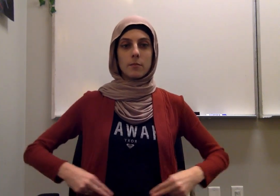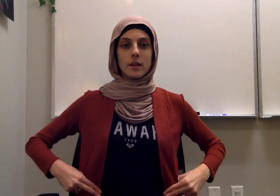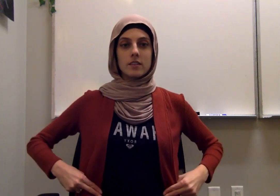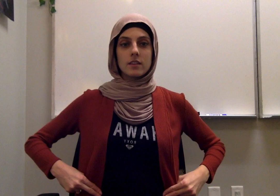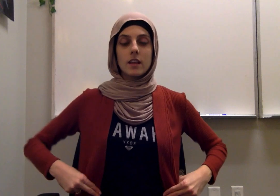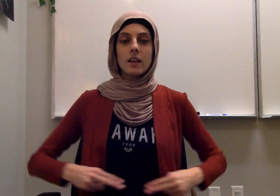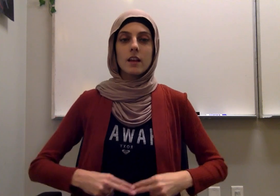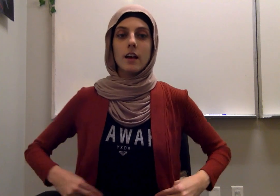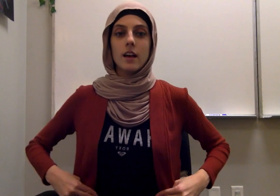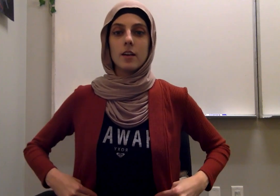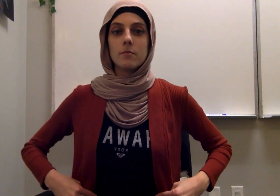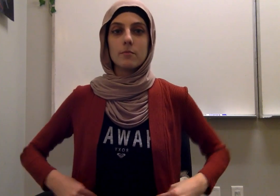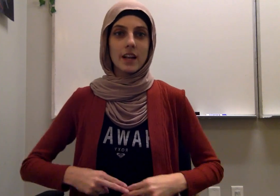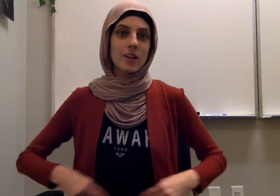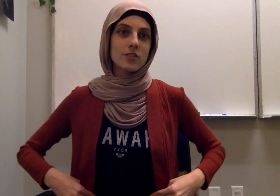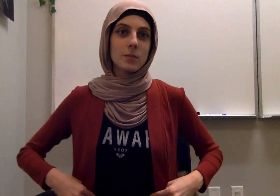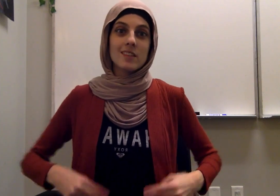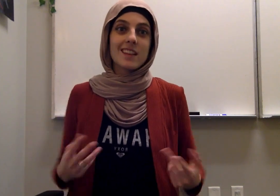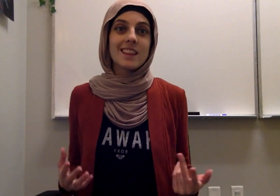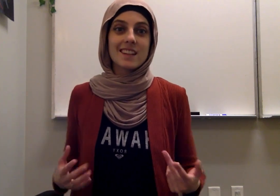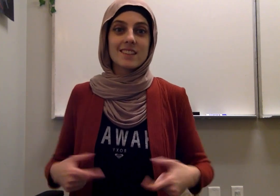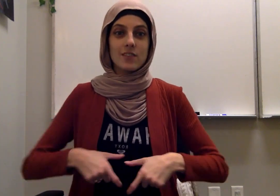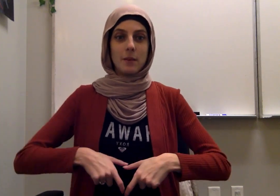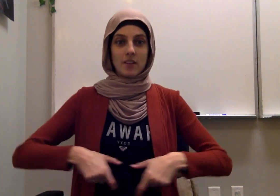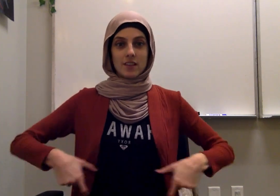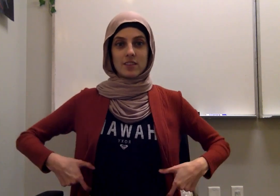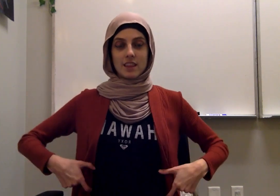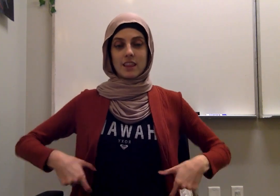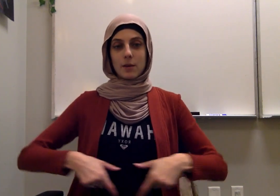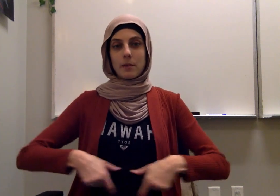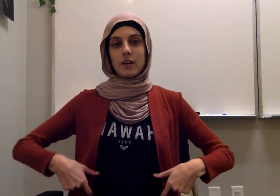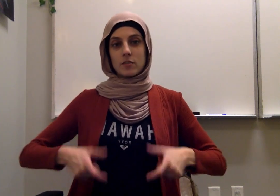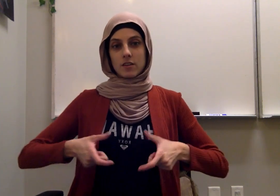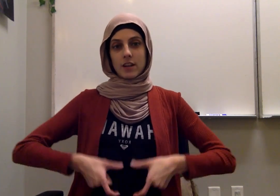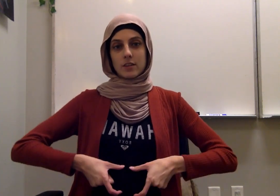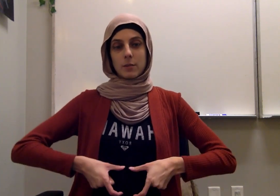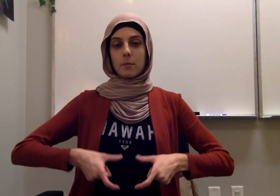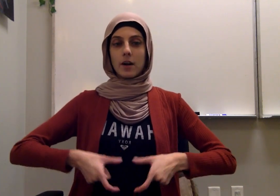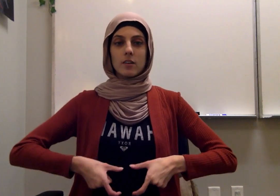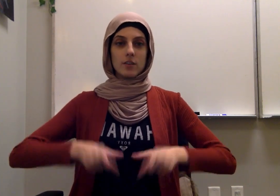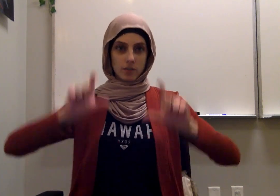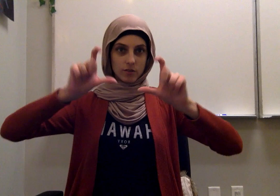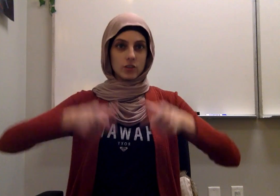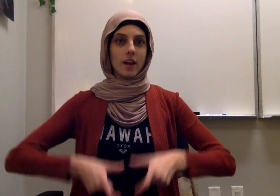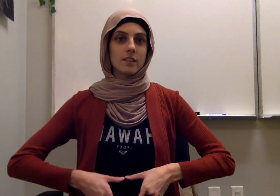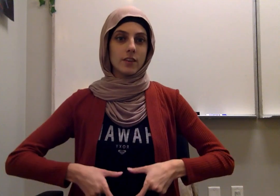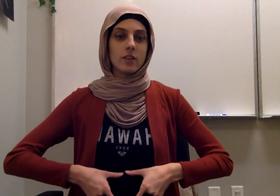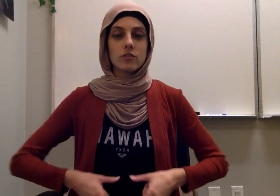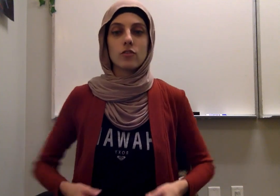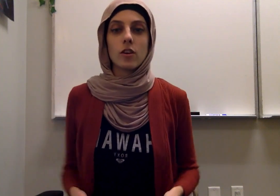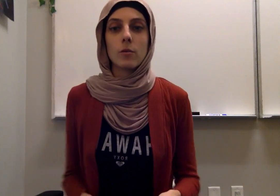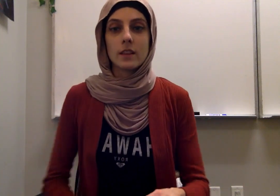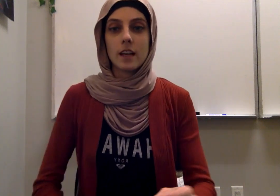belt. But it also depends on the thickness of the belt. If it's a thick belt or if it has a big buckle, you use classifiers to show what that looks